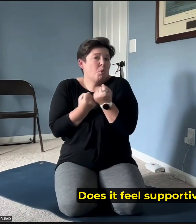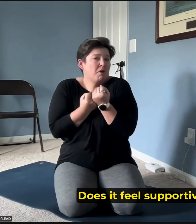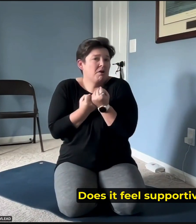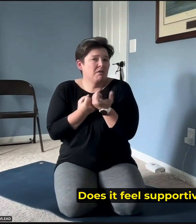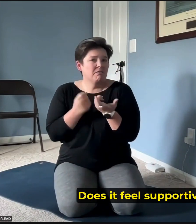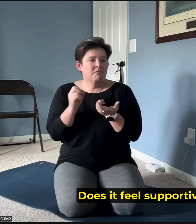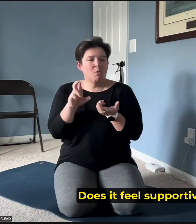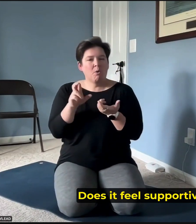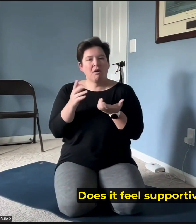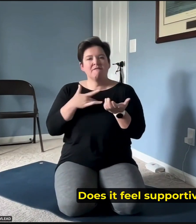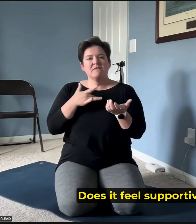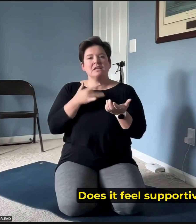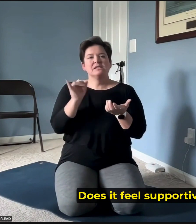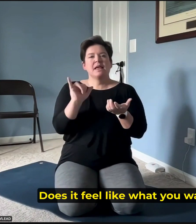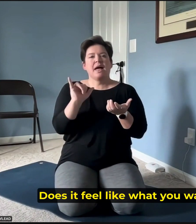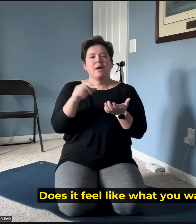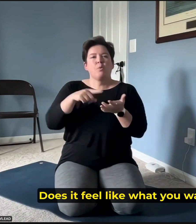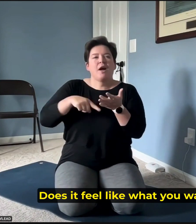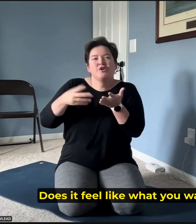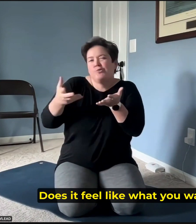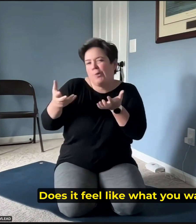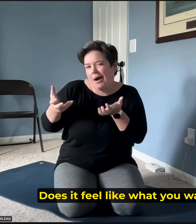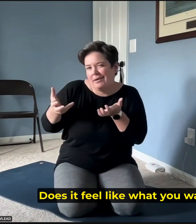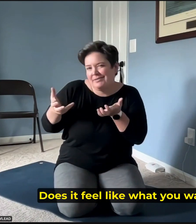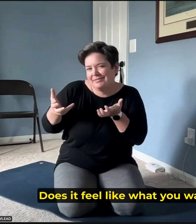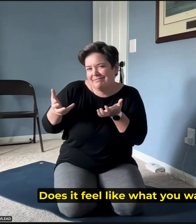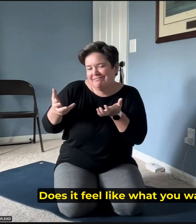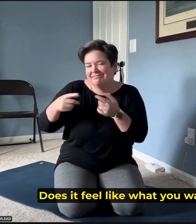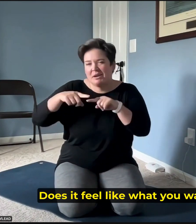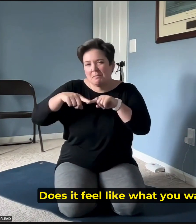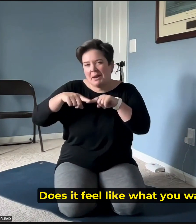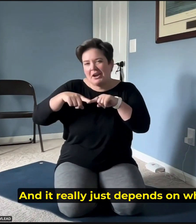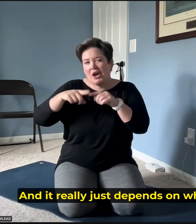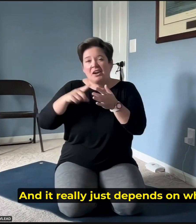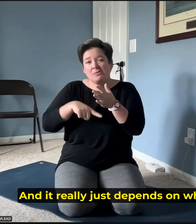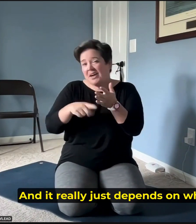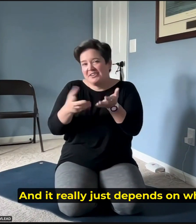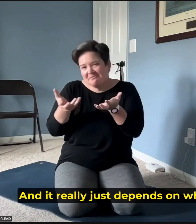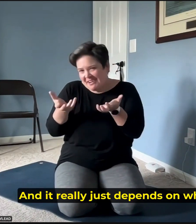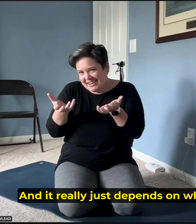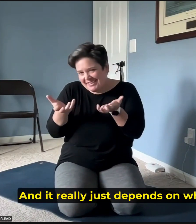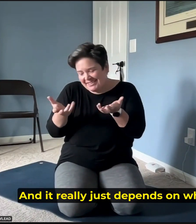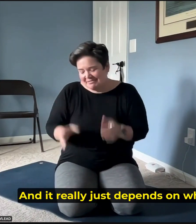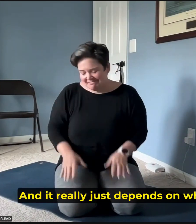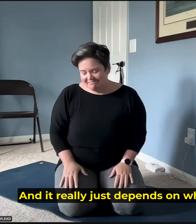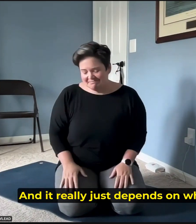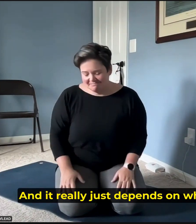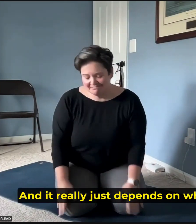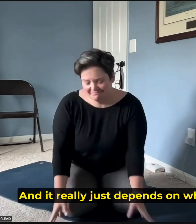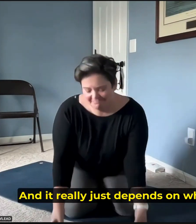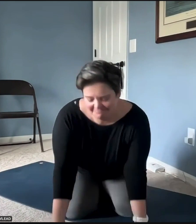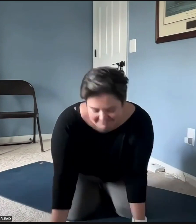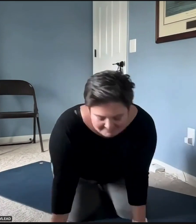it feel supportive? Does it feel like what you want to do? And it really just depends on what you want.